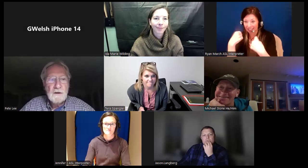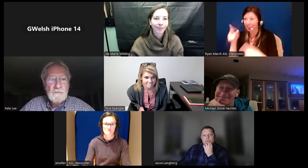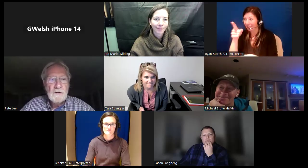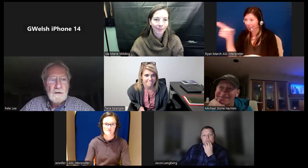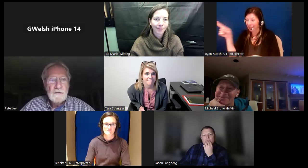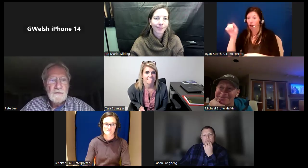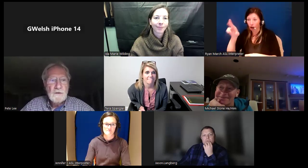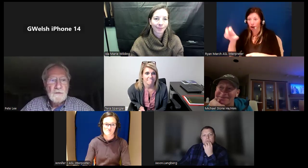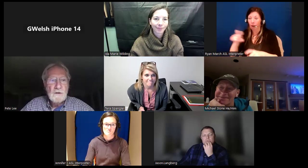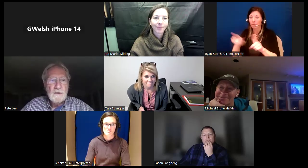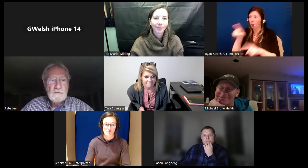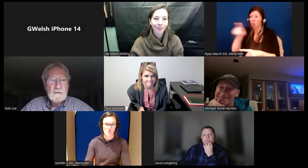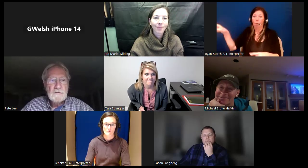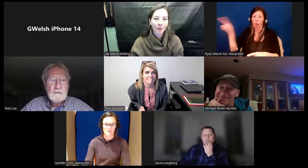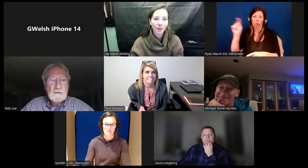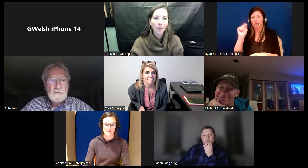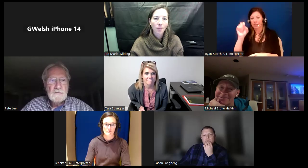that they're